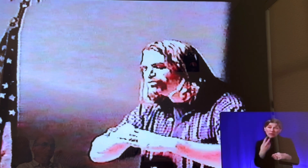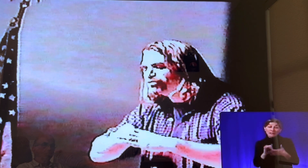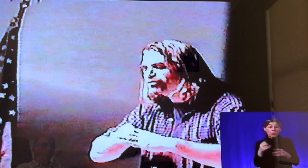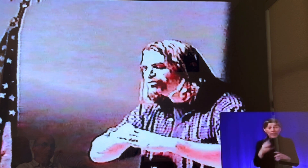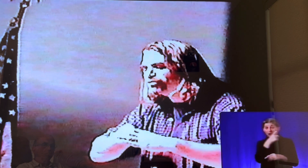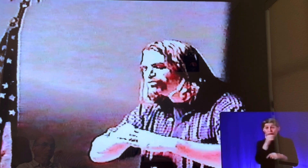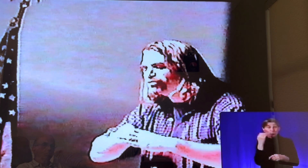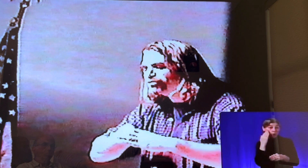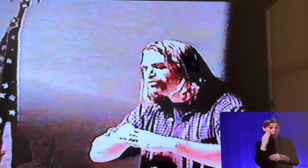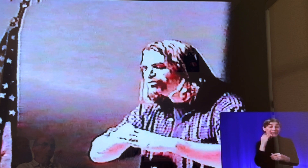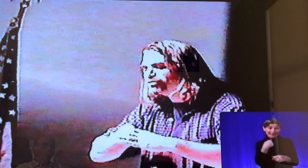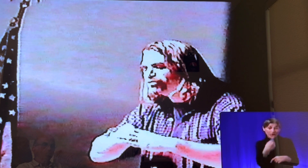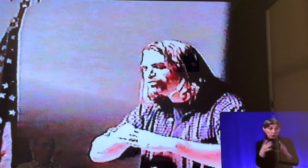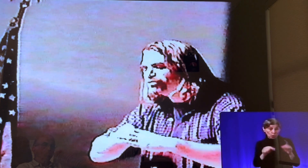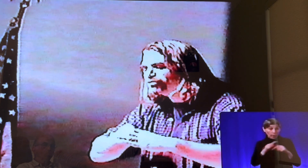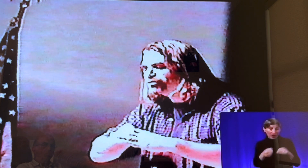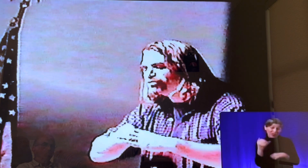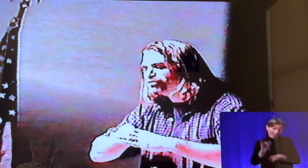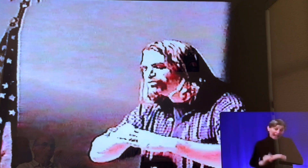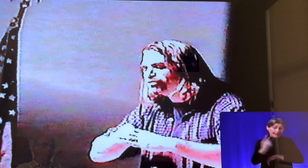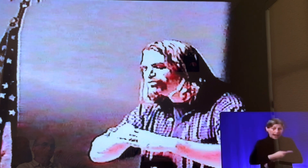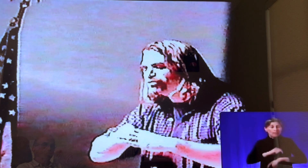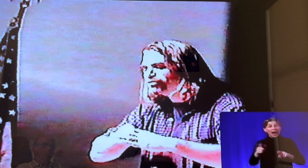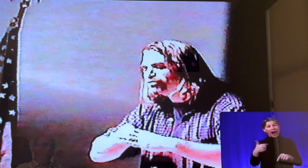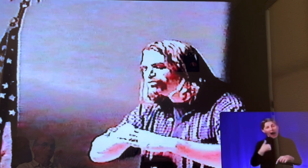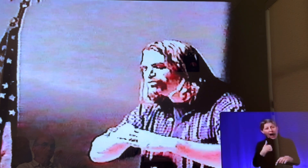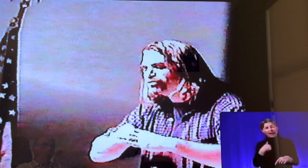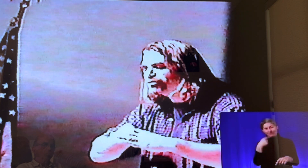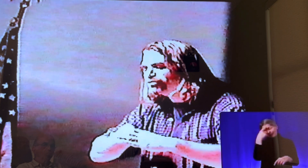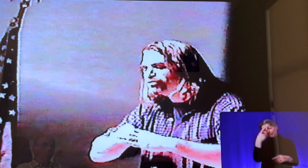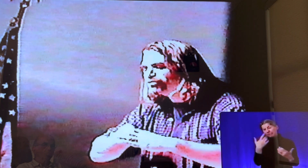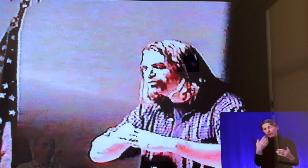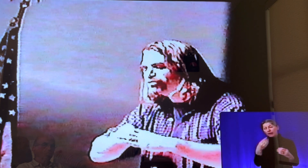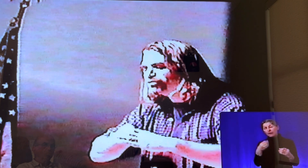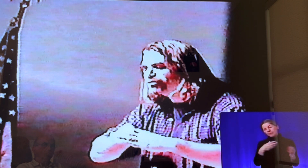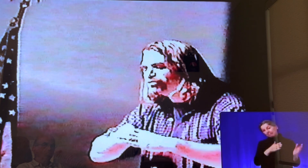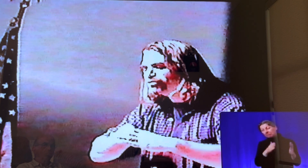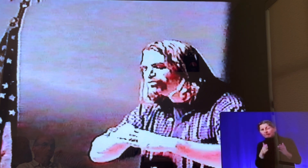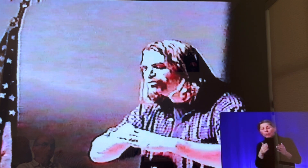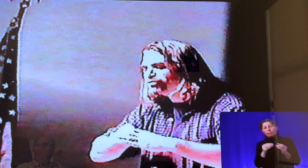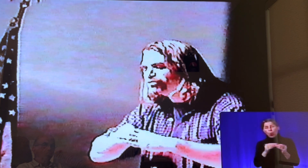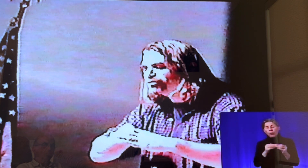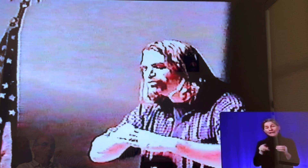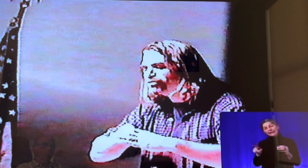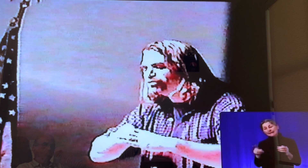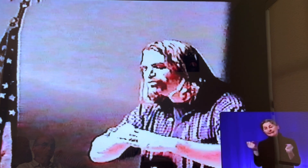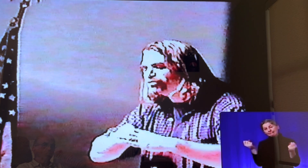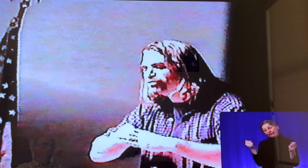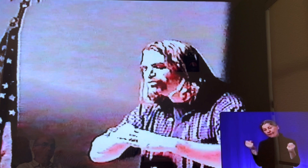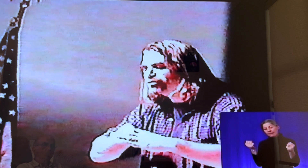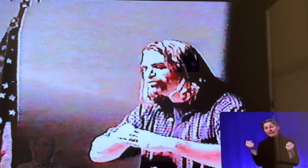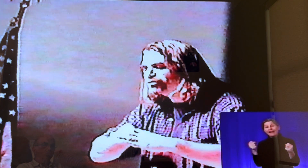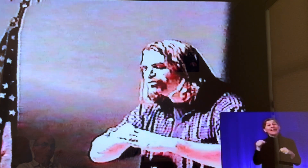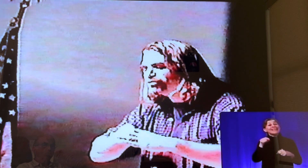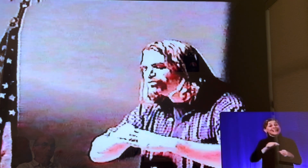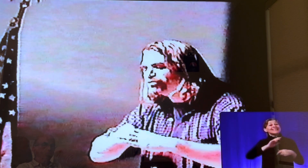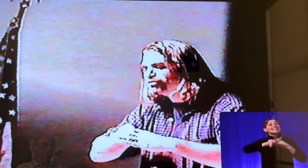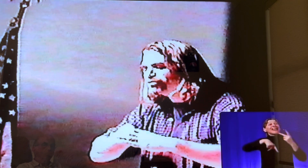the day. The way I read it, I'm more thinking that he's saying, this is the kind of thing